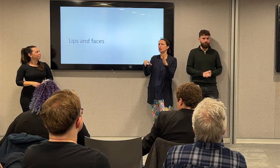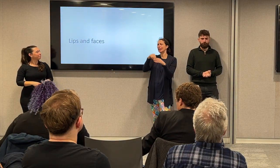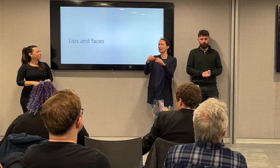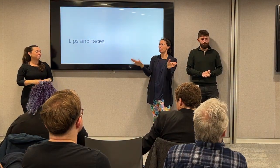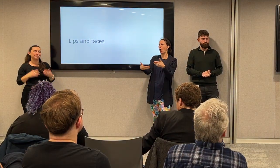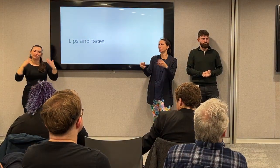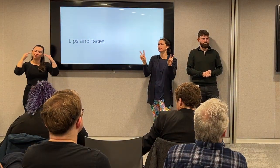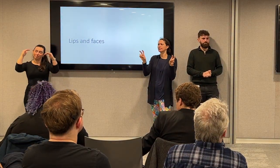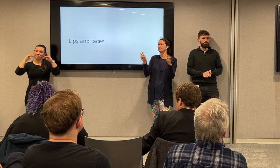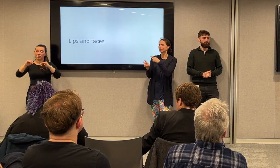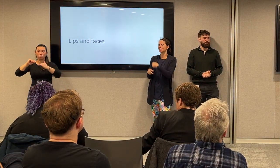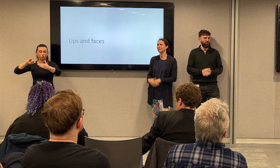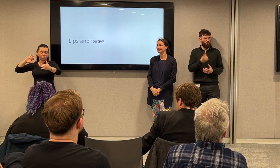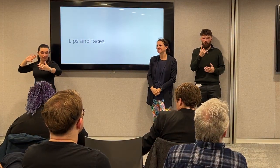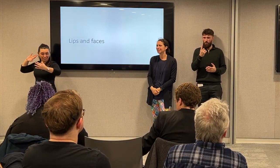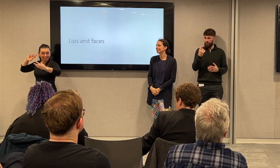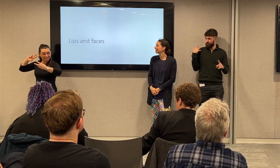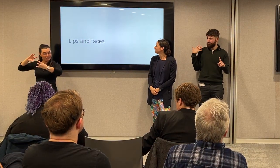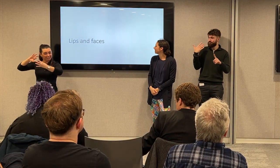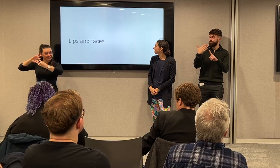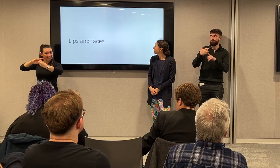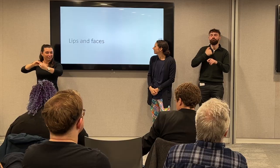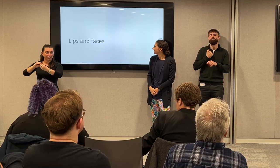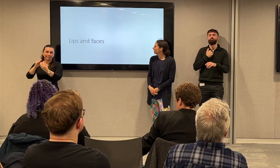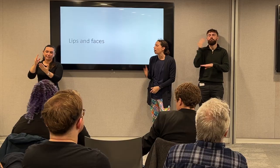Now, everything I've talked about so far has been